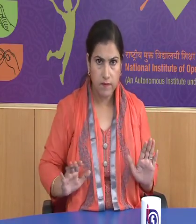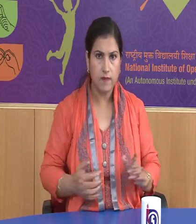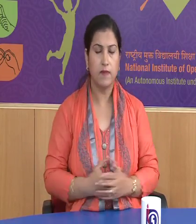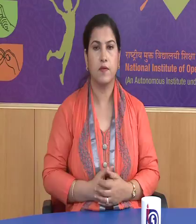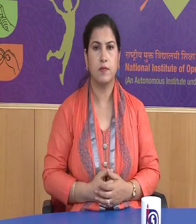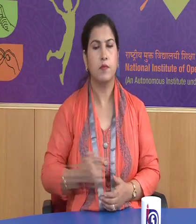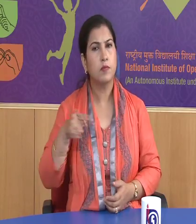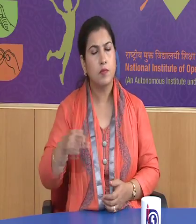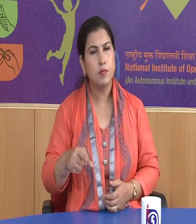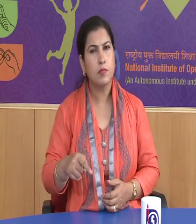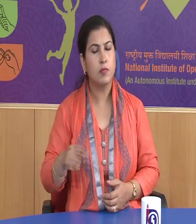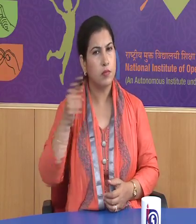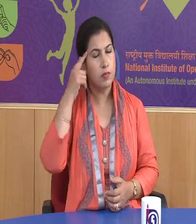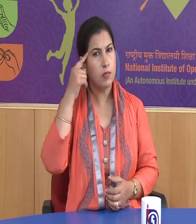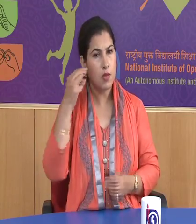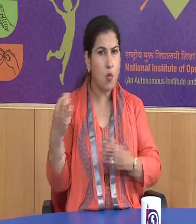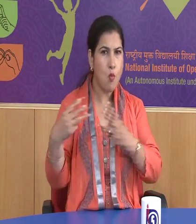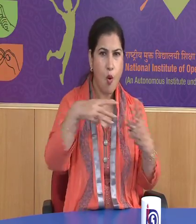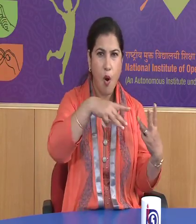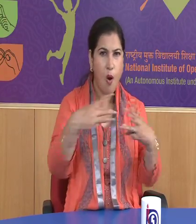do not start war